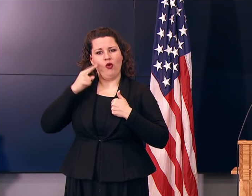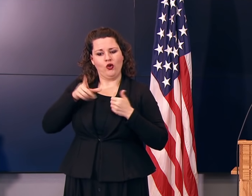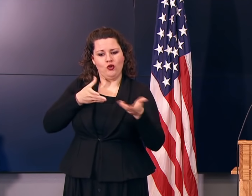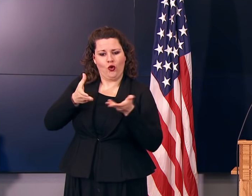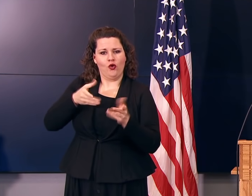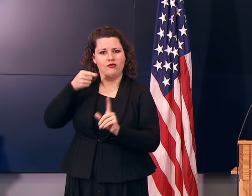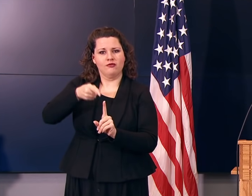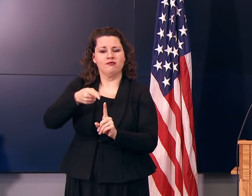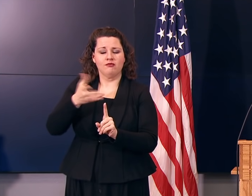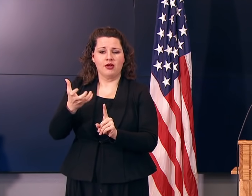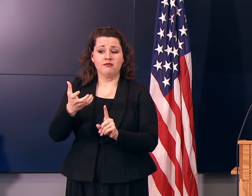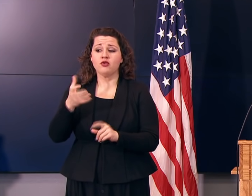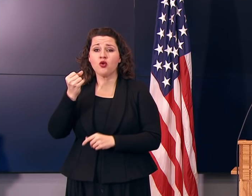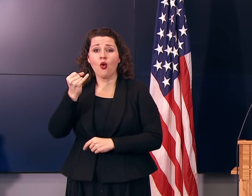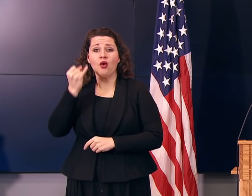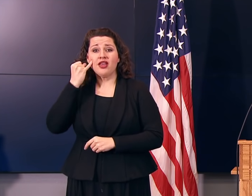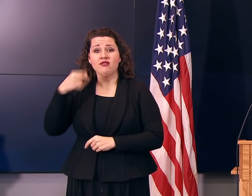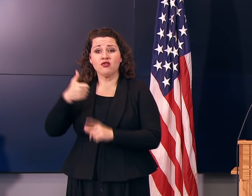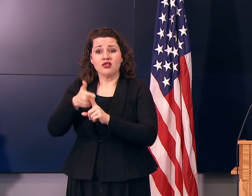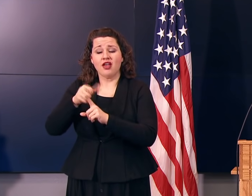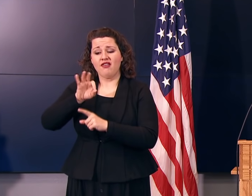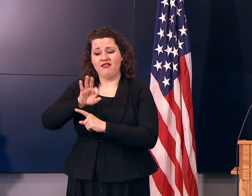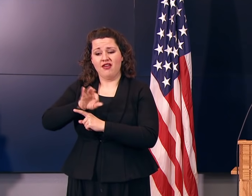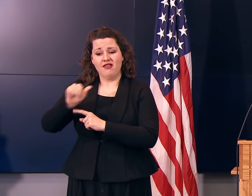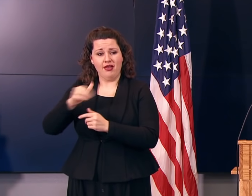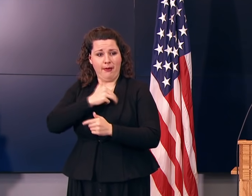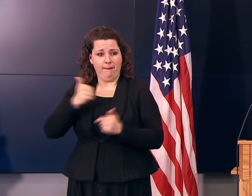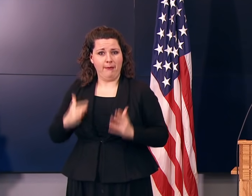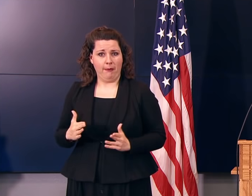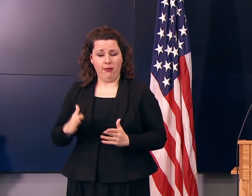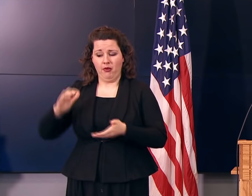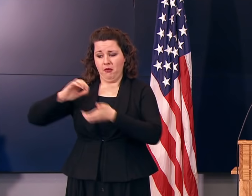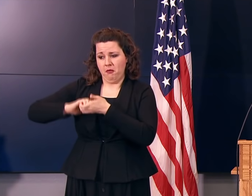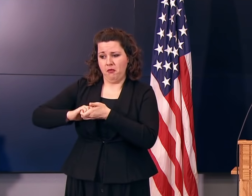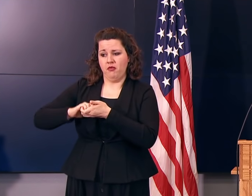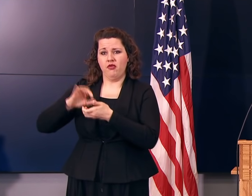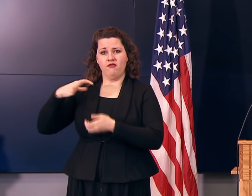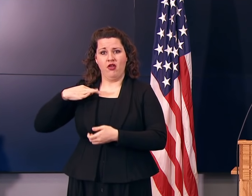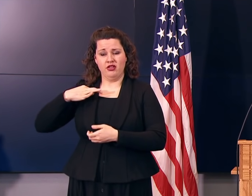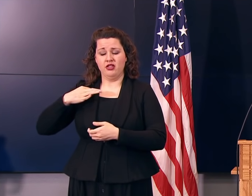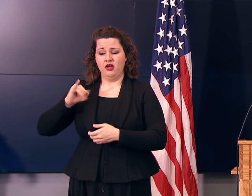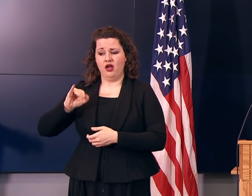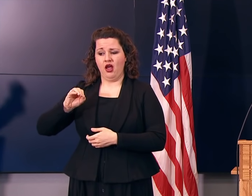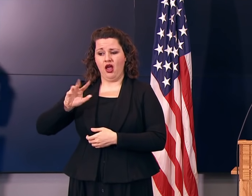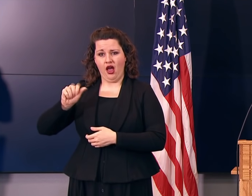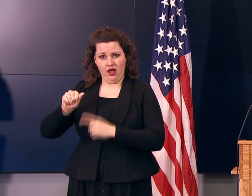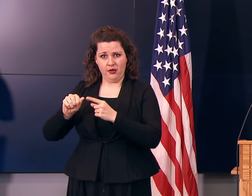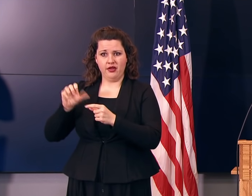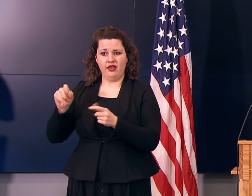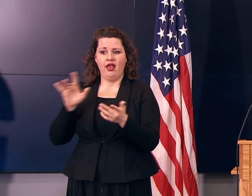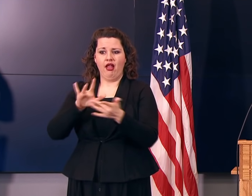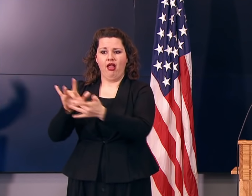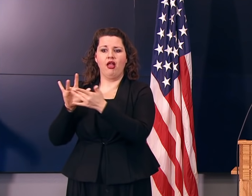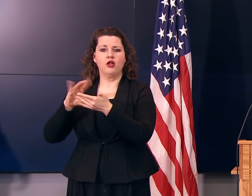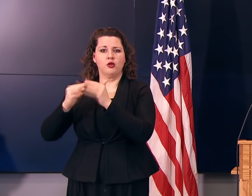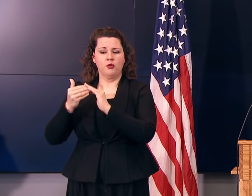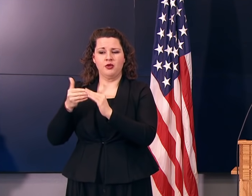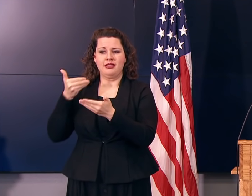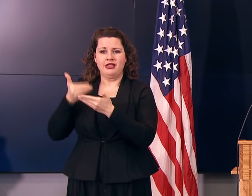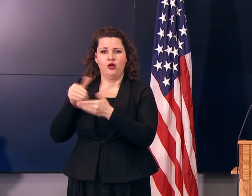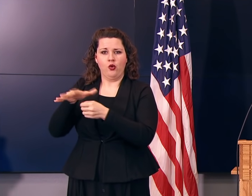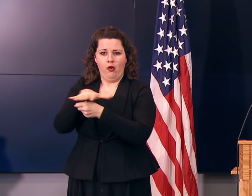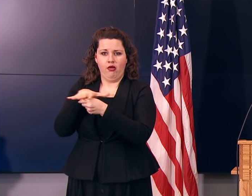an FFA member, partner with Volunteer Iowa to be connected with communities in or near